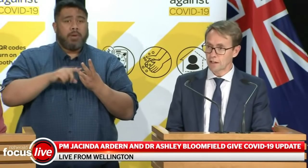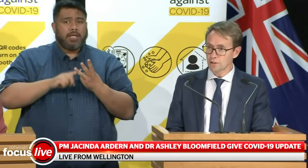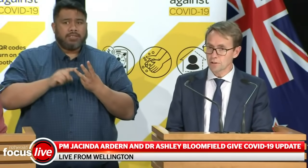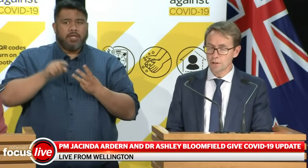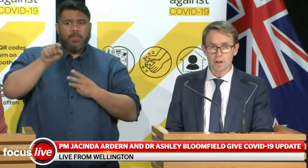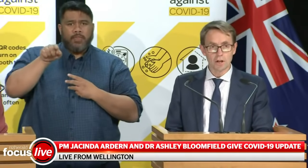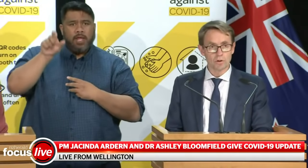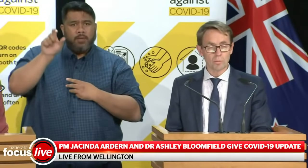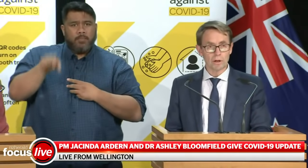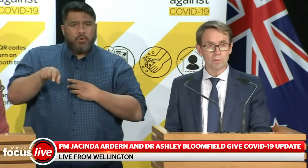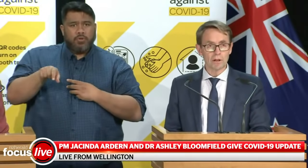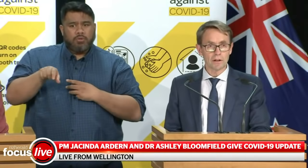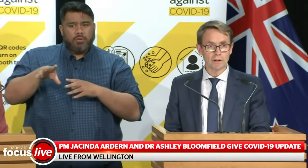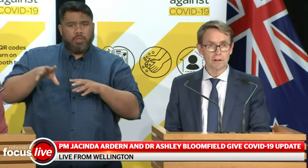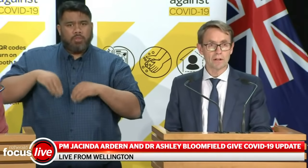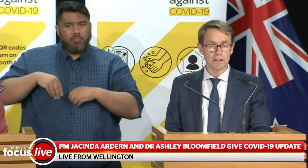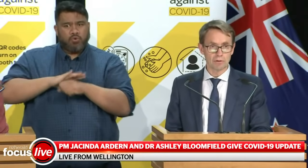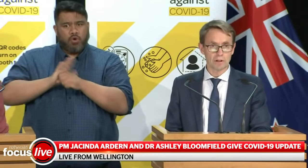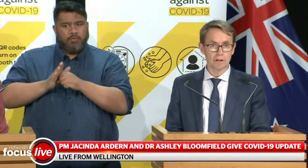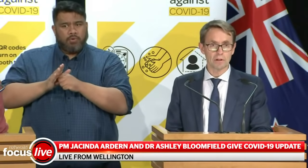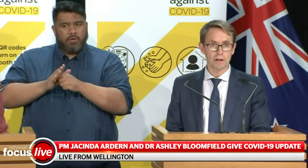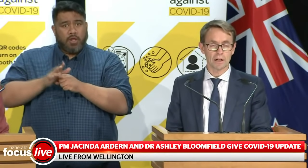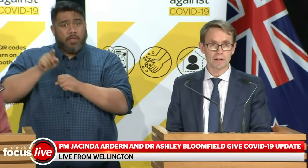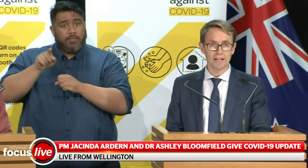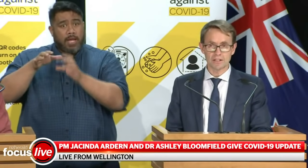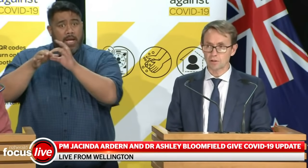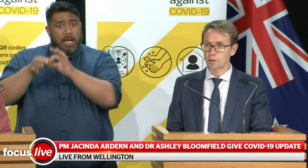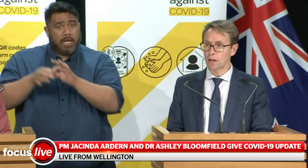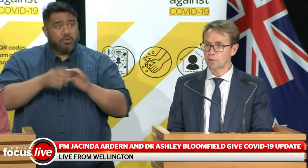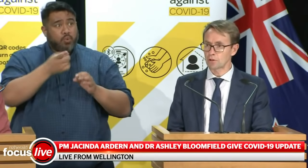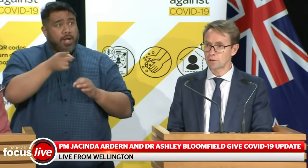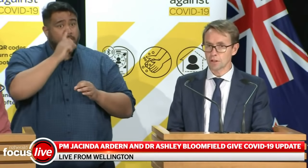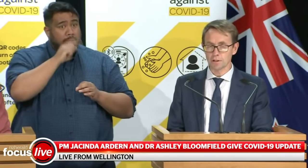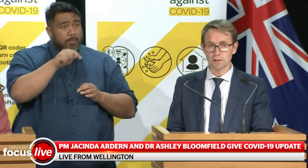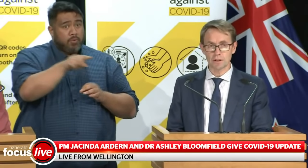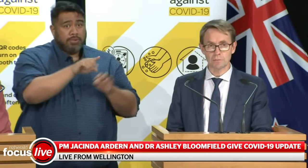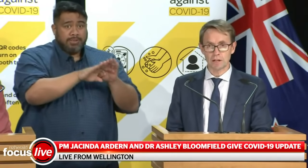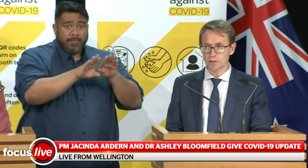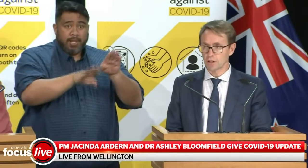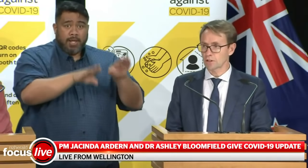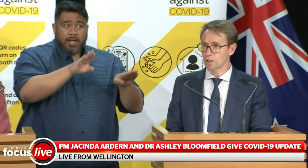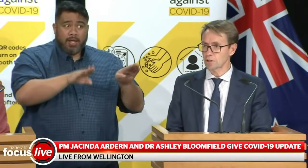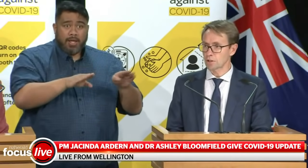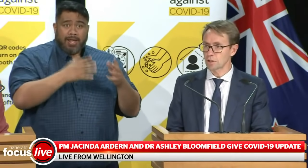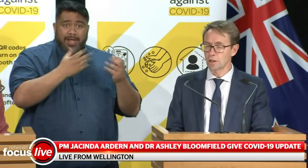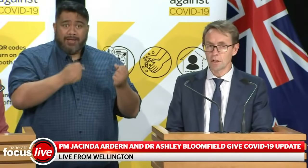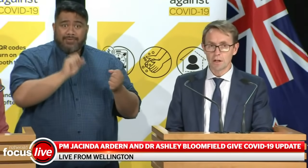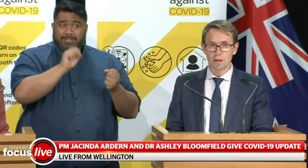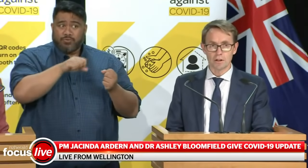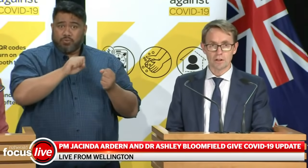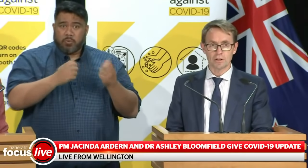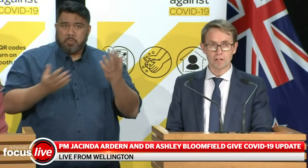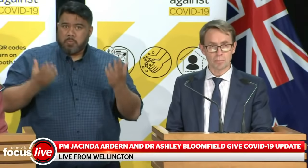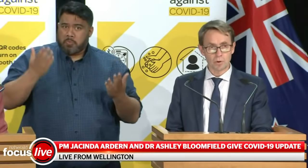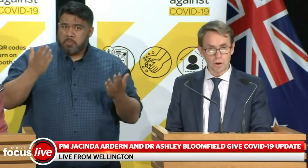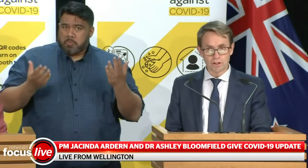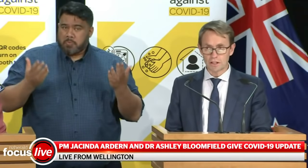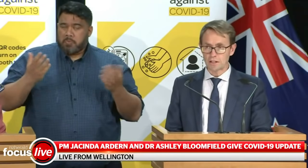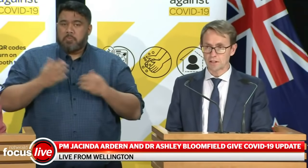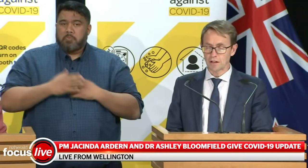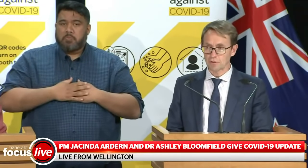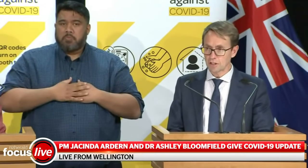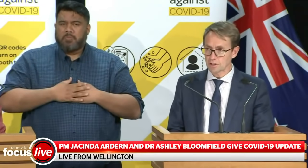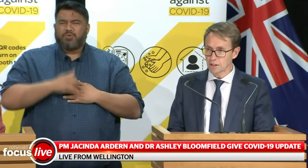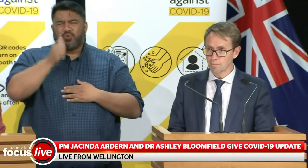other cases. You will be aware that every case that we have in New Zealand in managed isolation, the sample goes